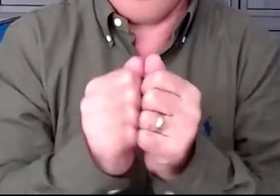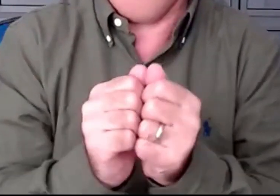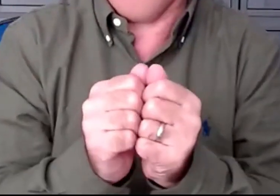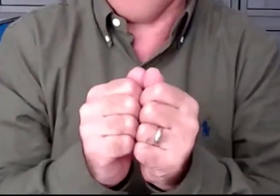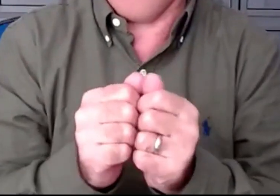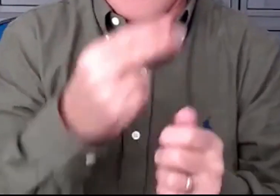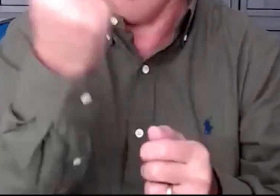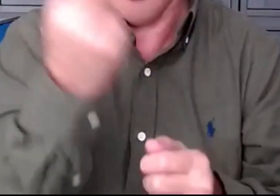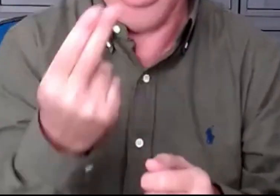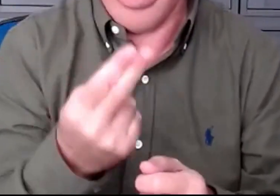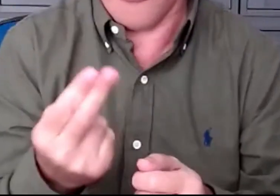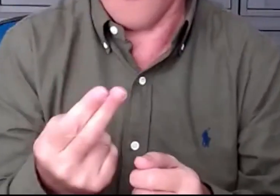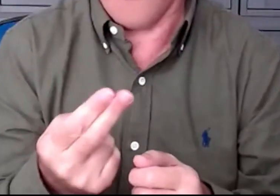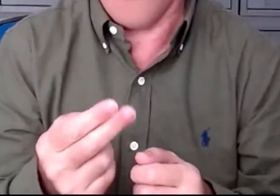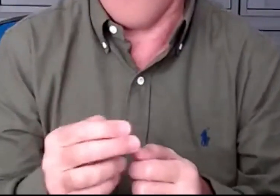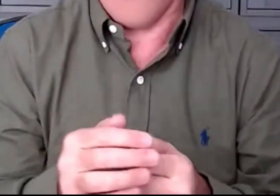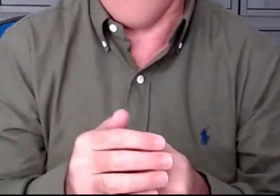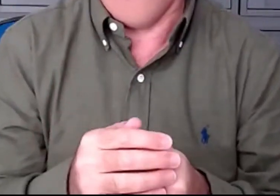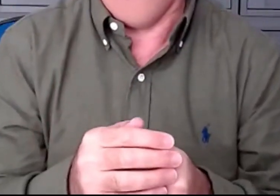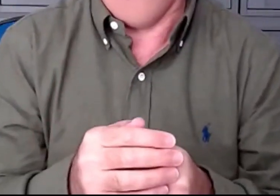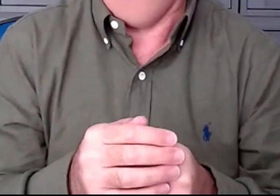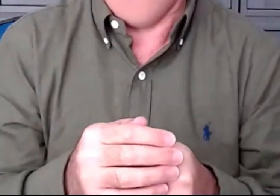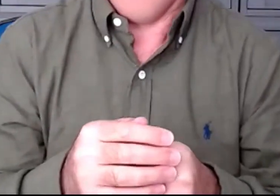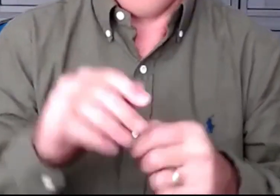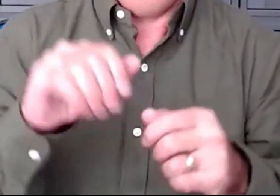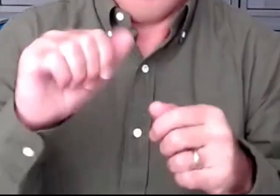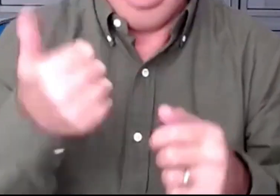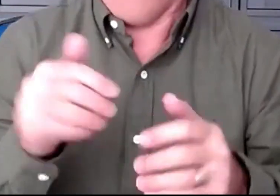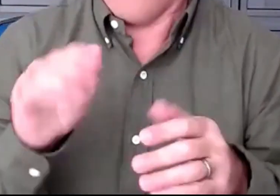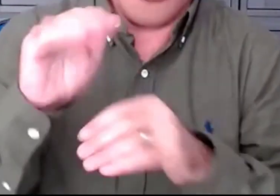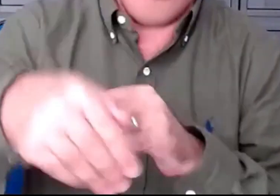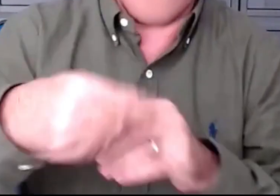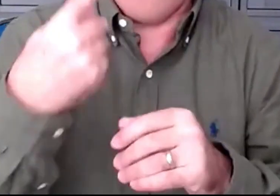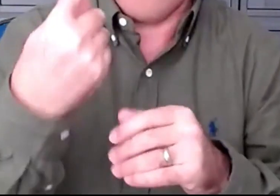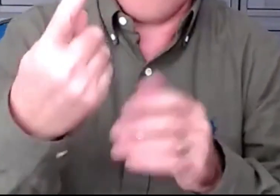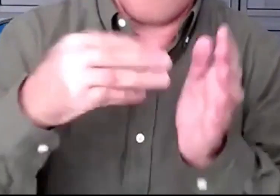speaker and his colleagues have designed.